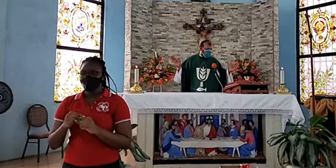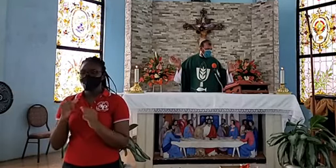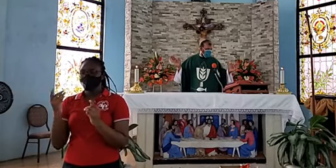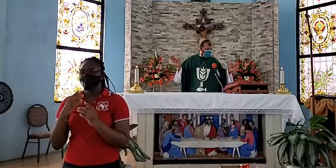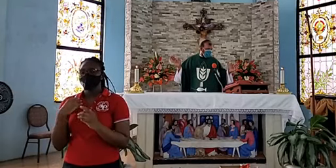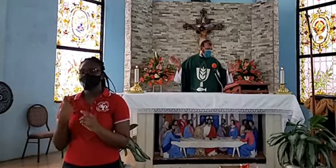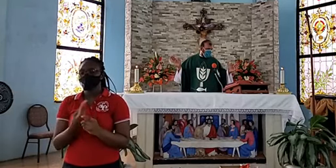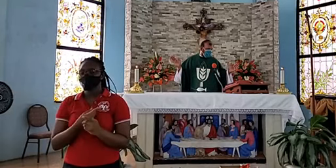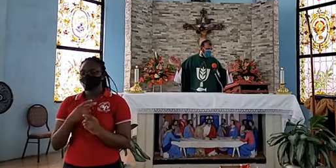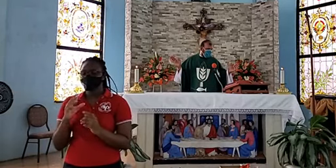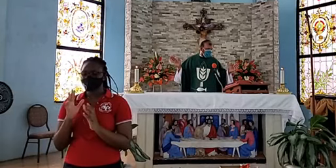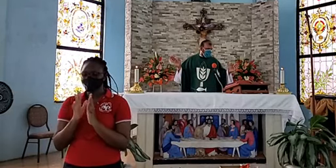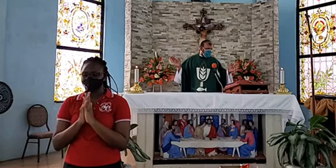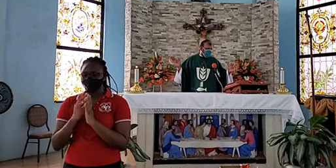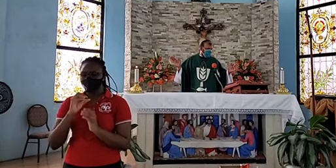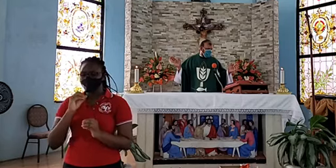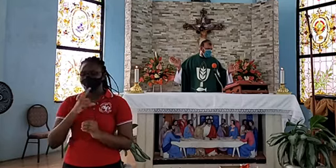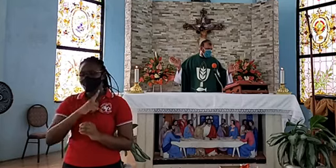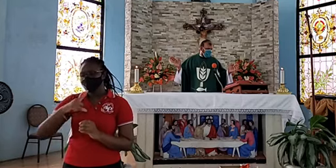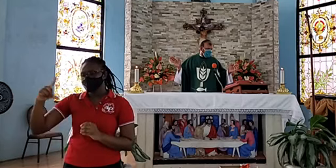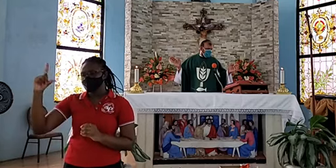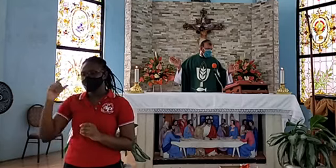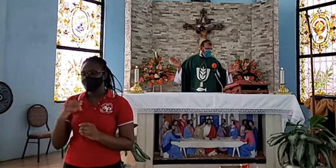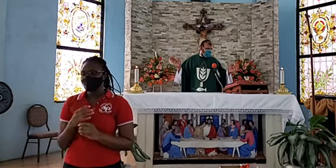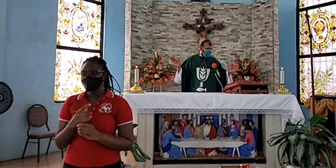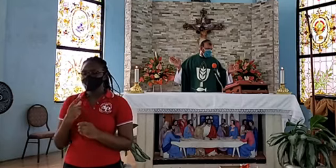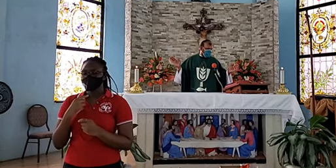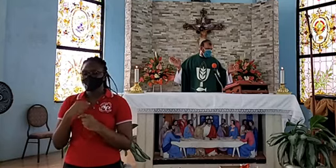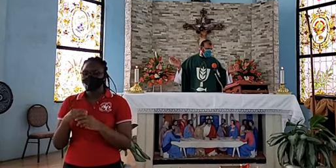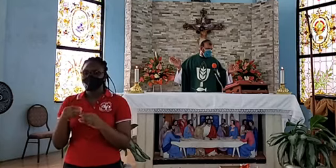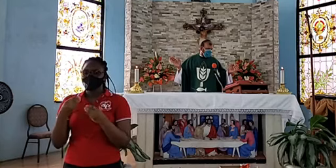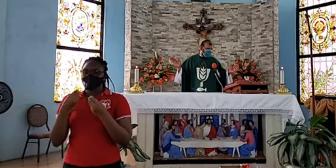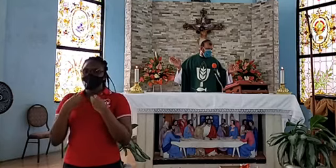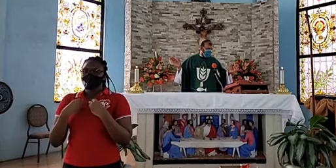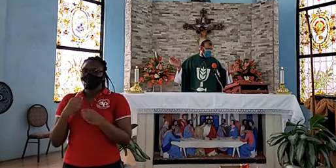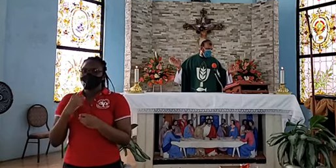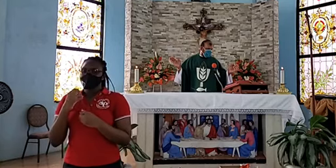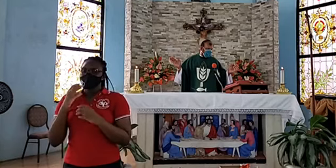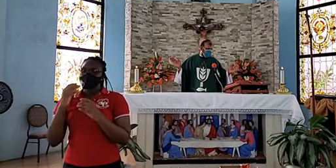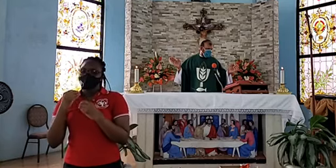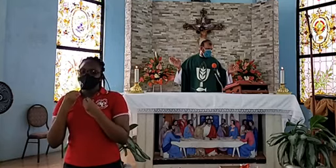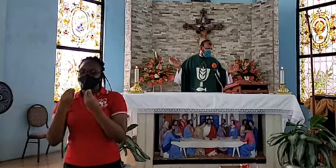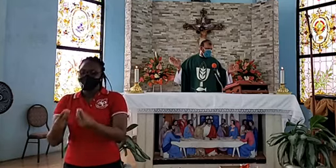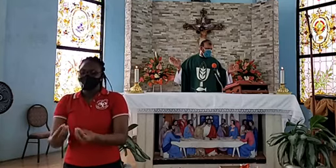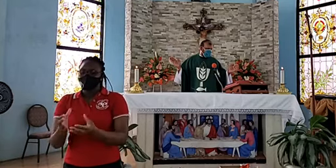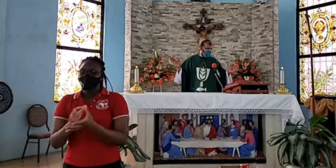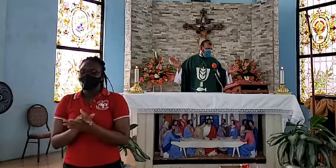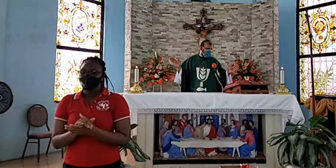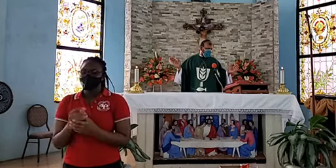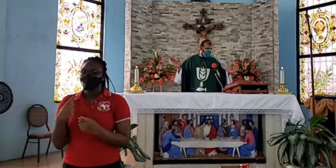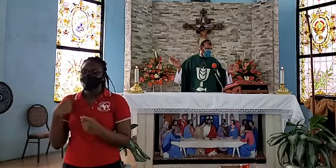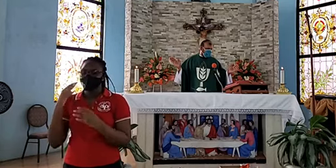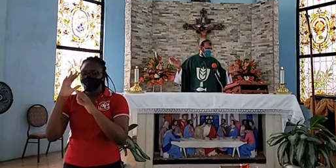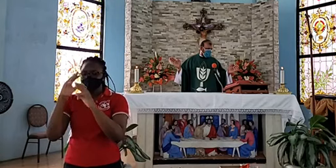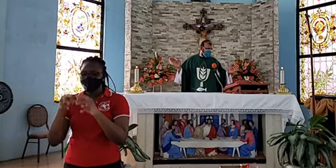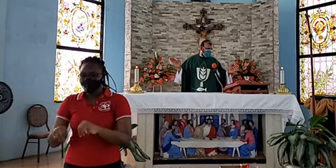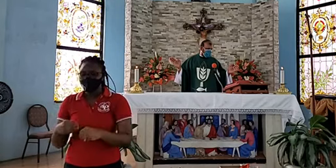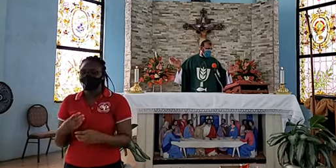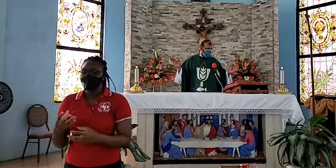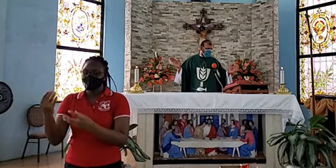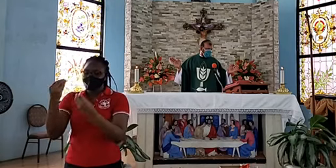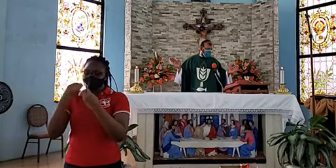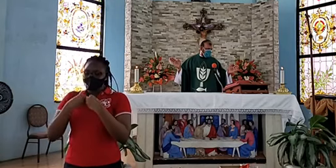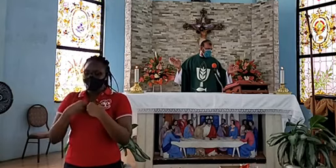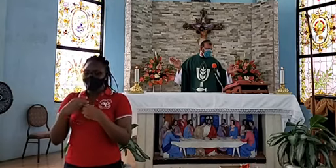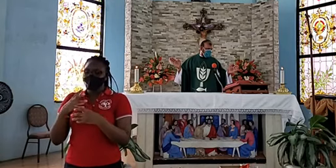Grant, we pray, O Lord, that having been replenished by such great gifts, we may gain the